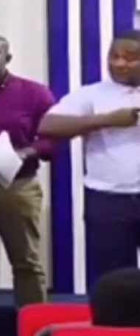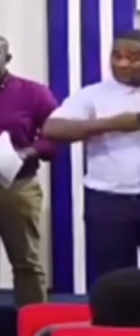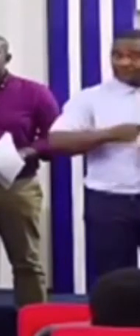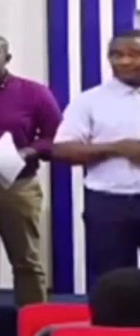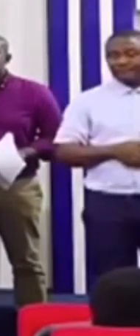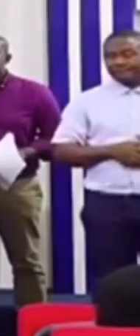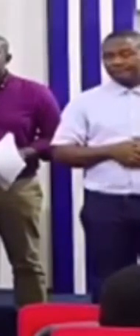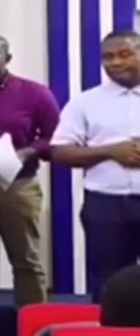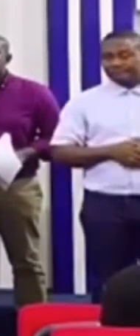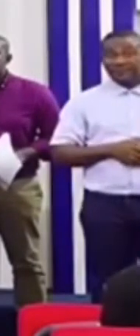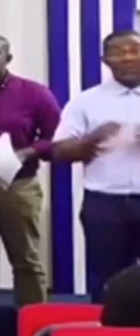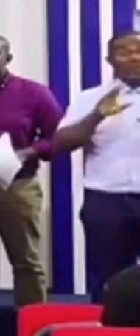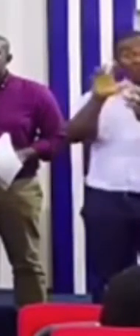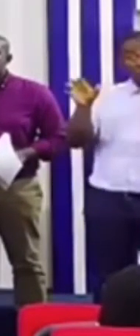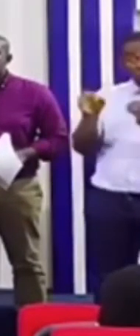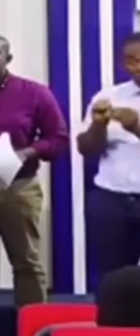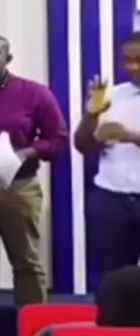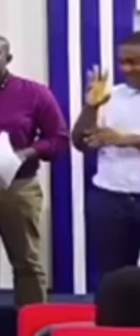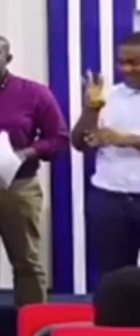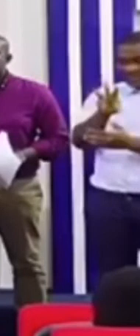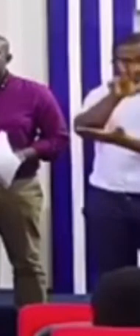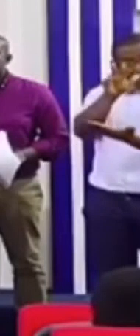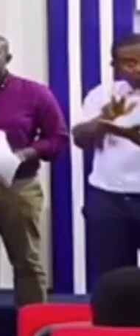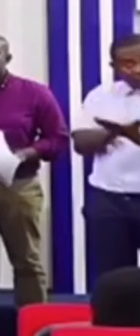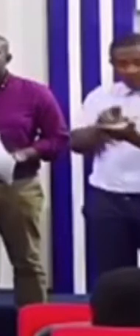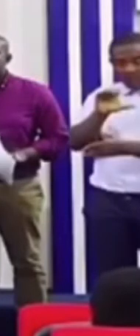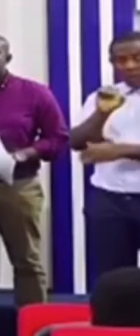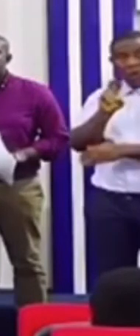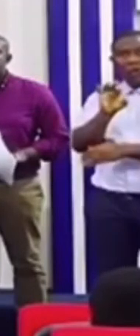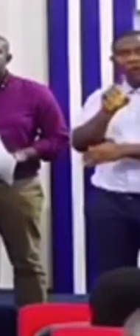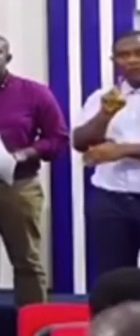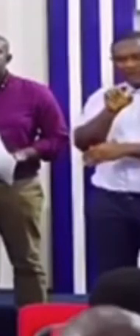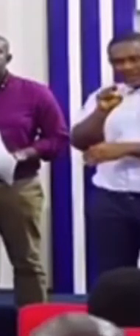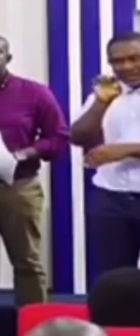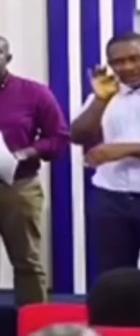This brings to a total of 6 confirmed COVID-19 cases in Ghana,